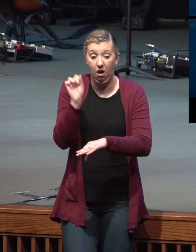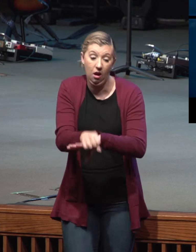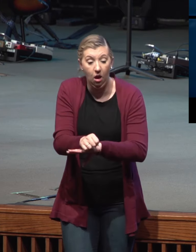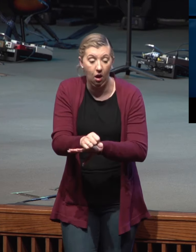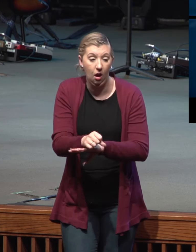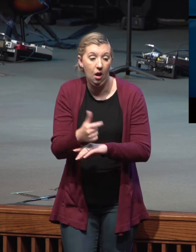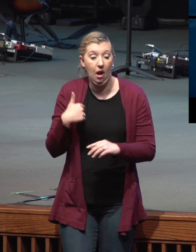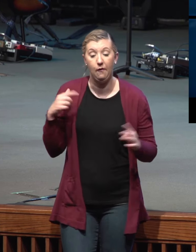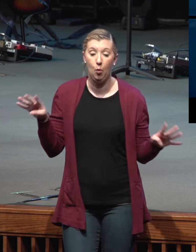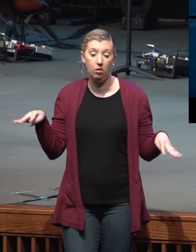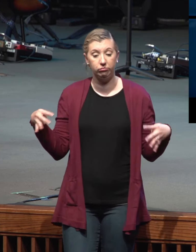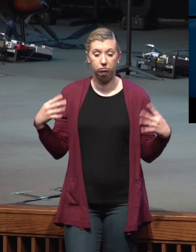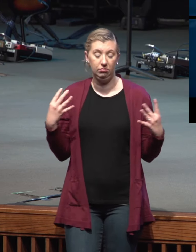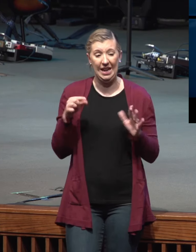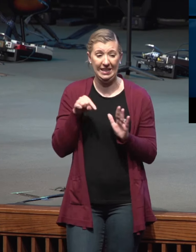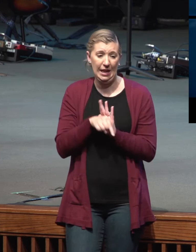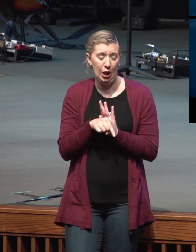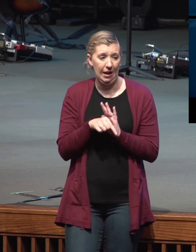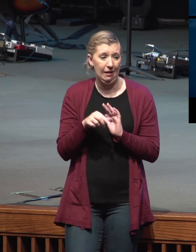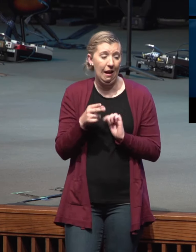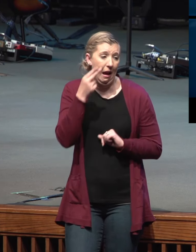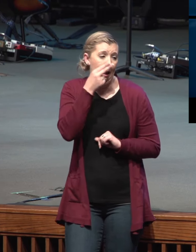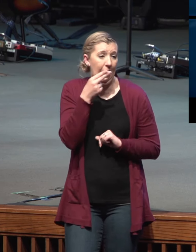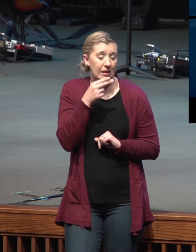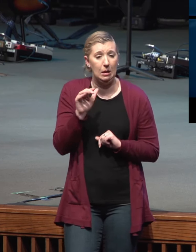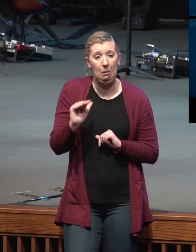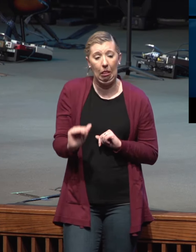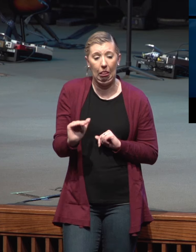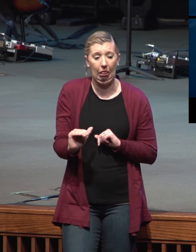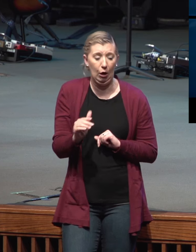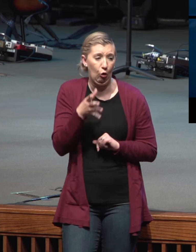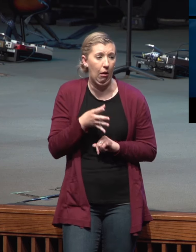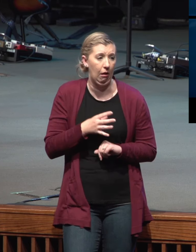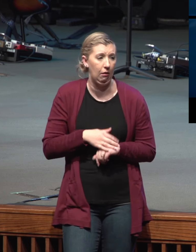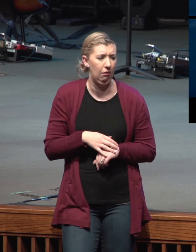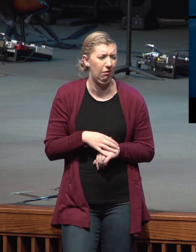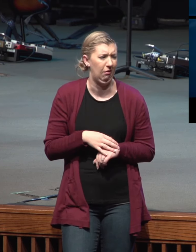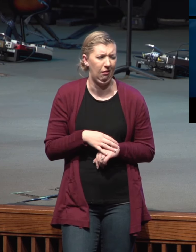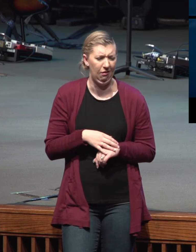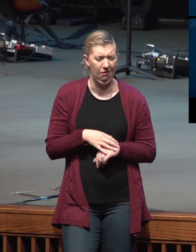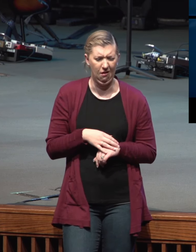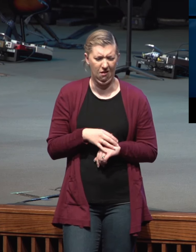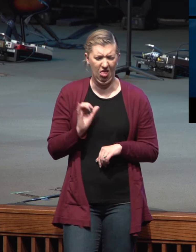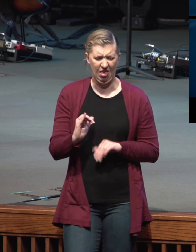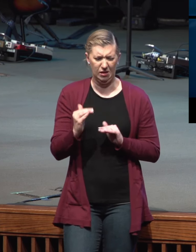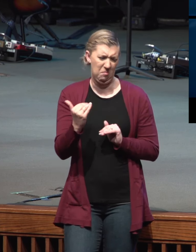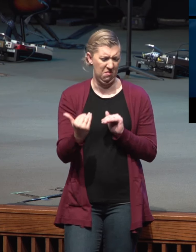killing a handsome little guy. It's beneath him.